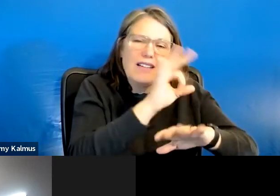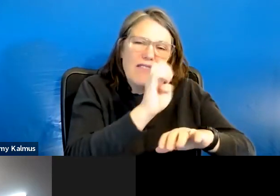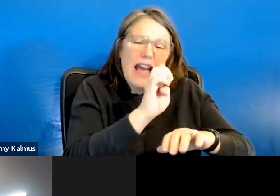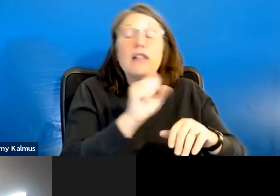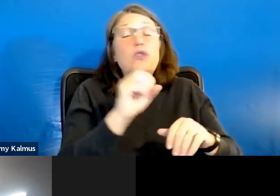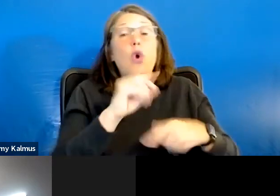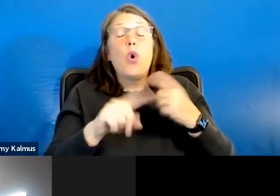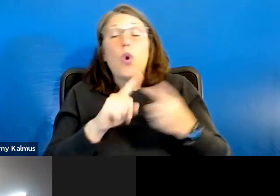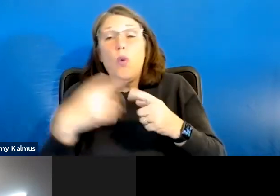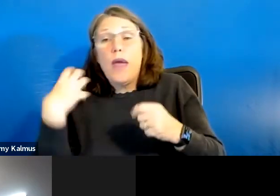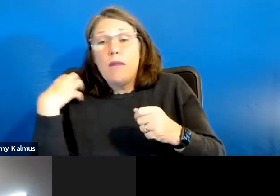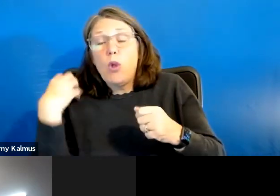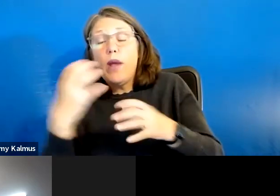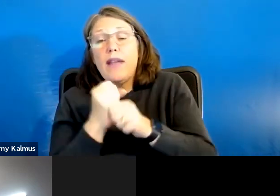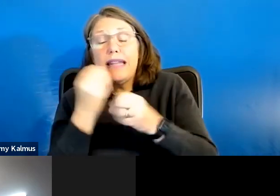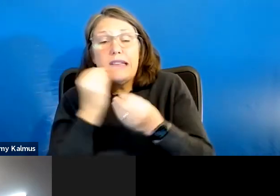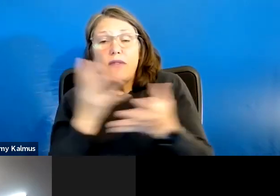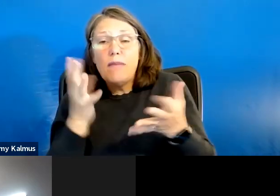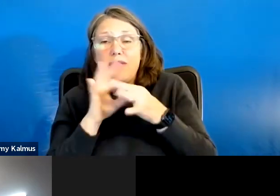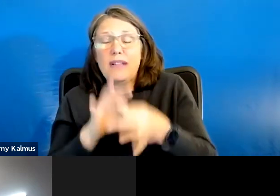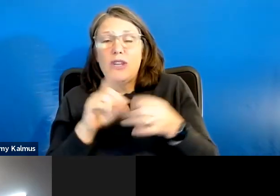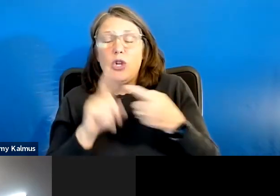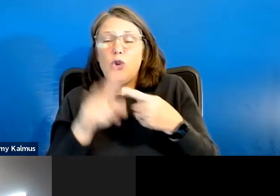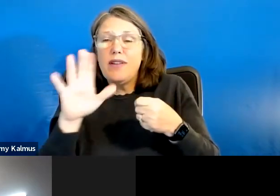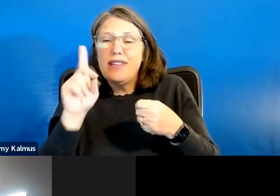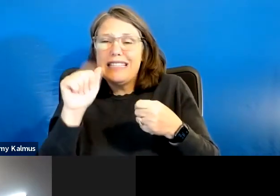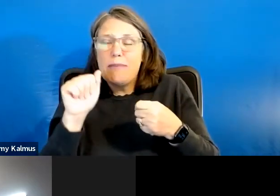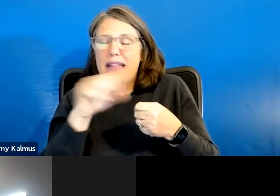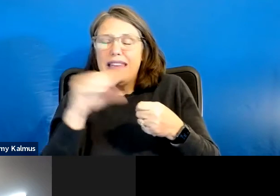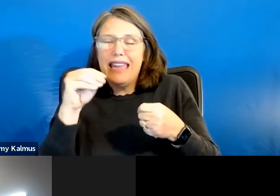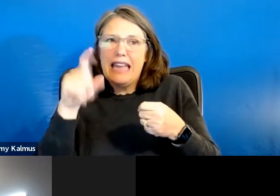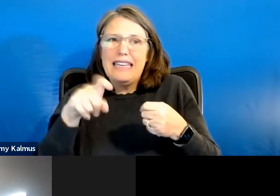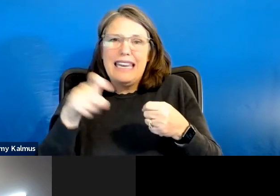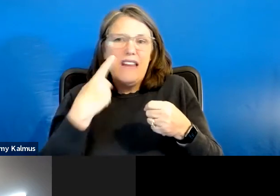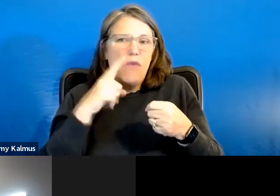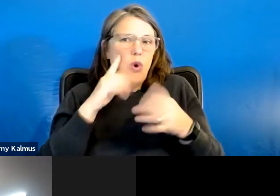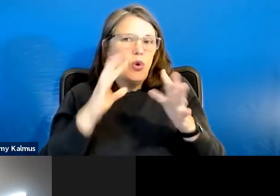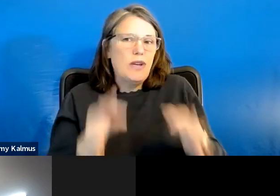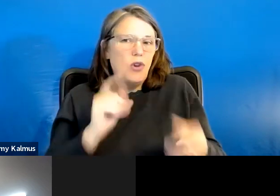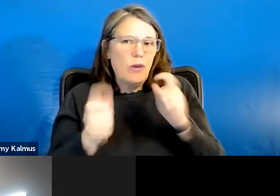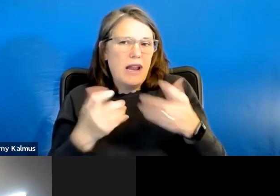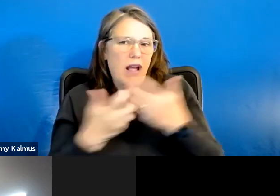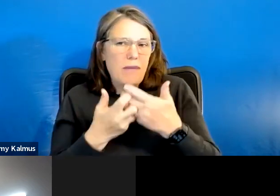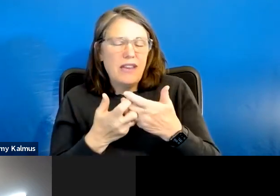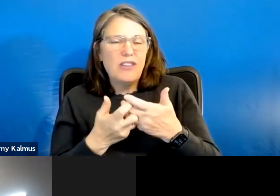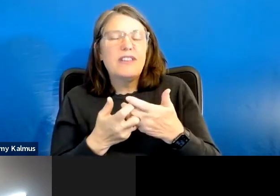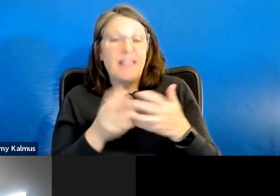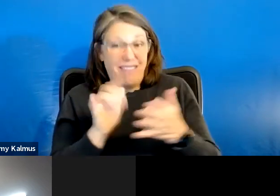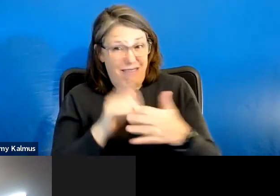get information related to an employee's disability and needed to determine an accommodation,